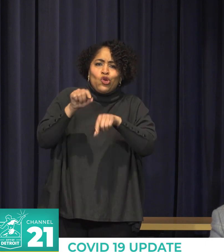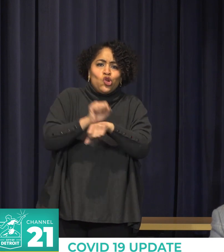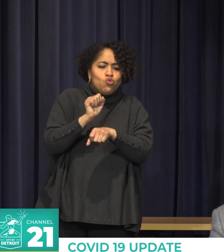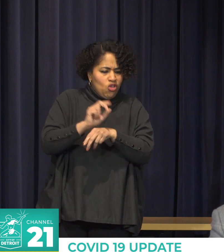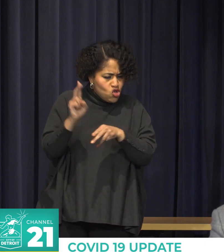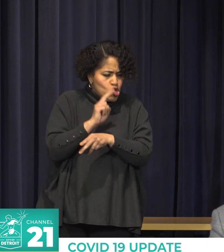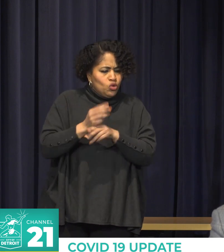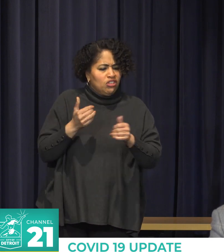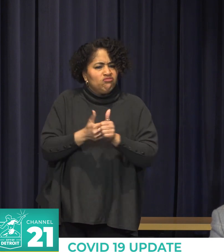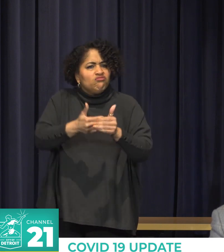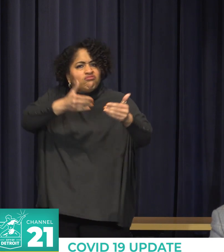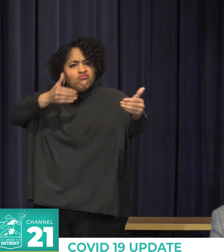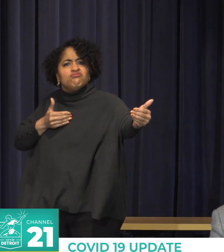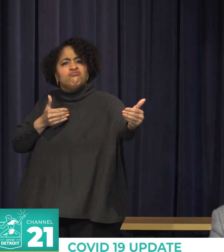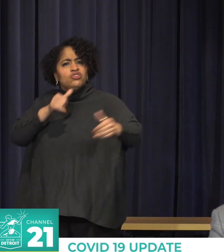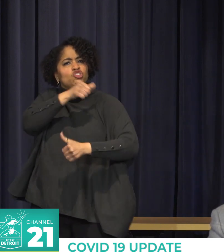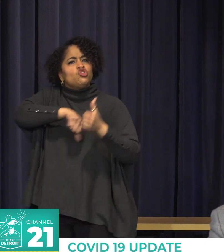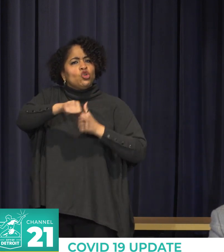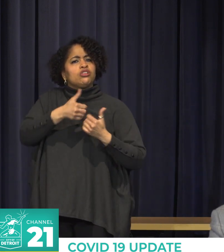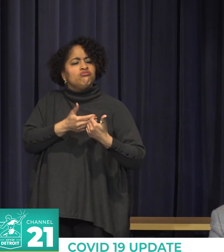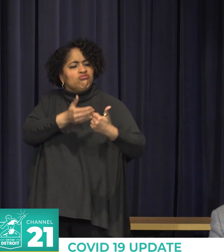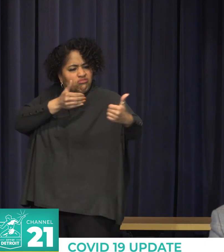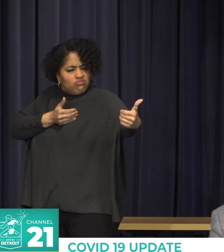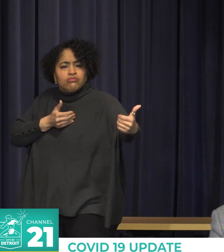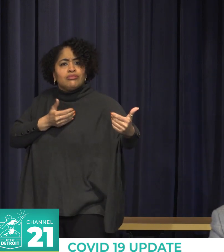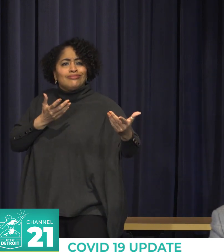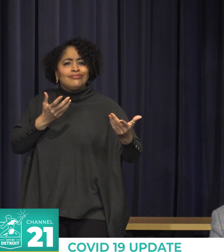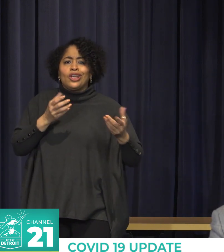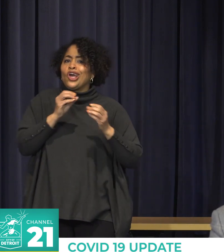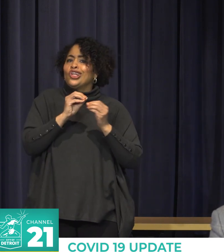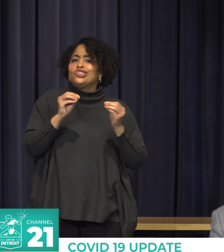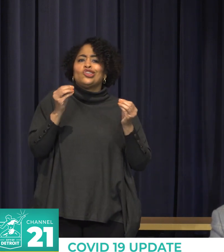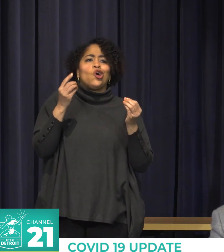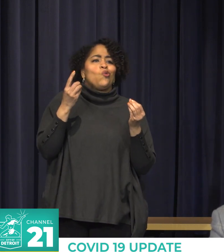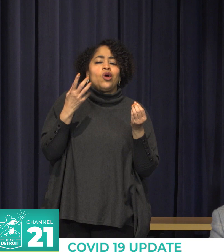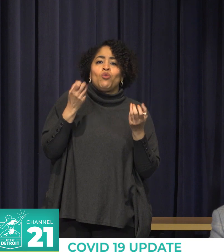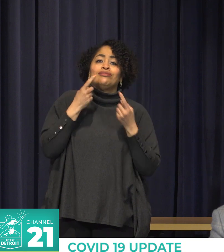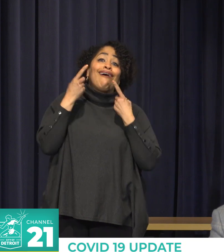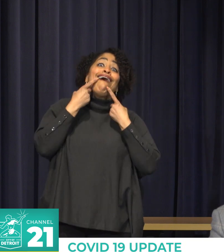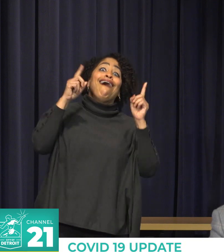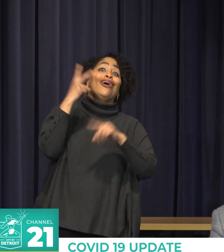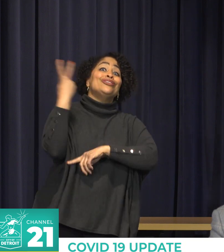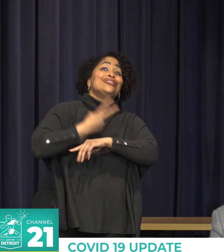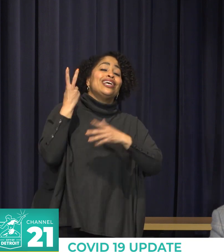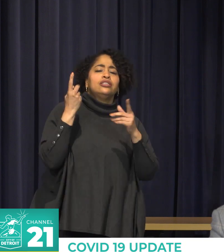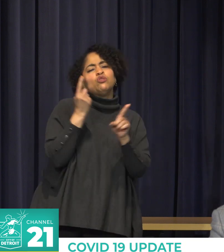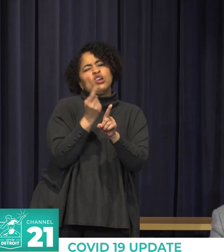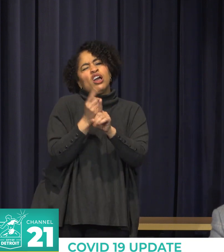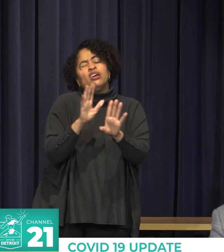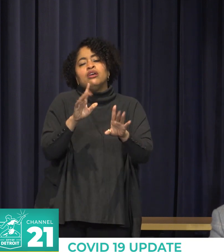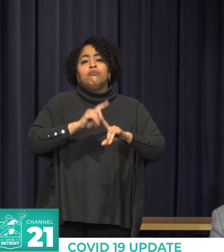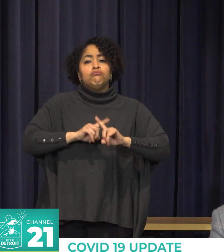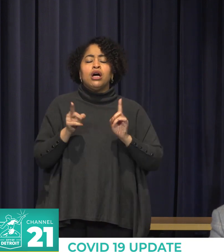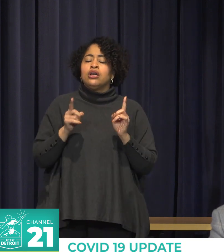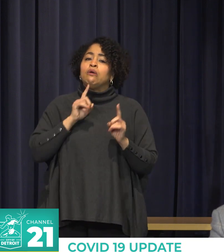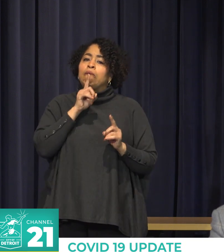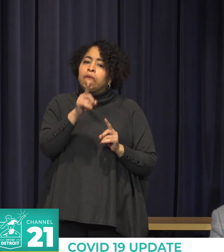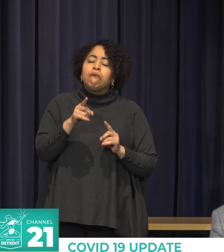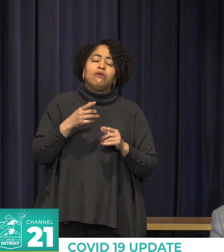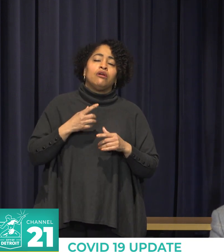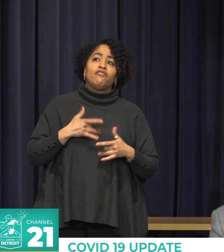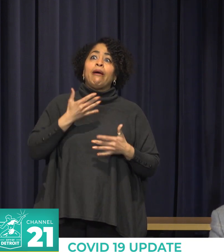distance in these stations. Nobody wants to declare success after 2 days, but it was